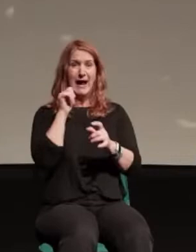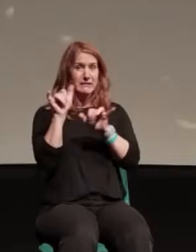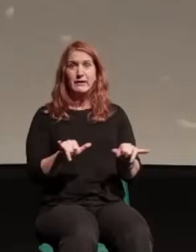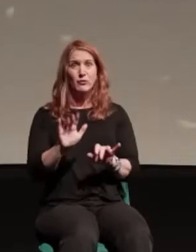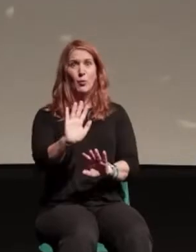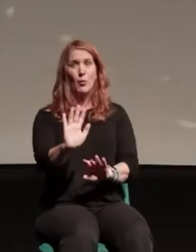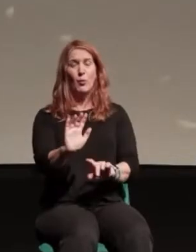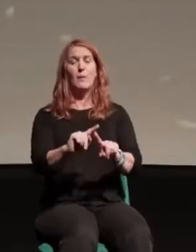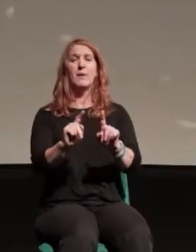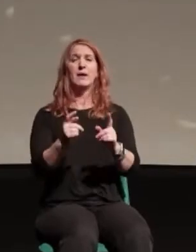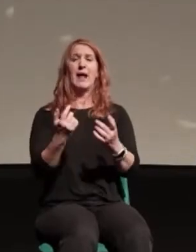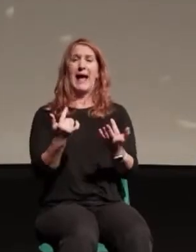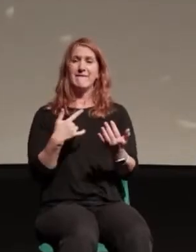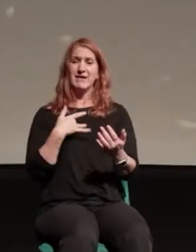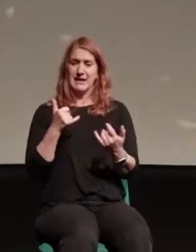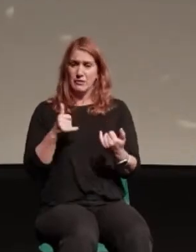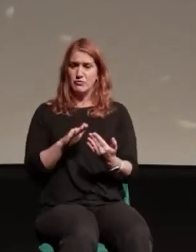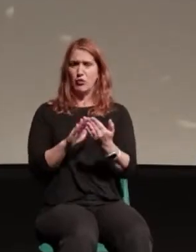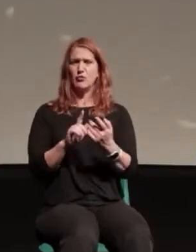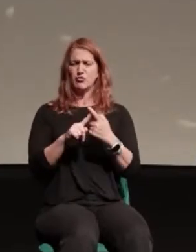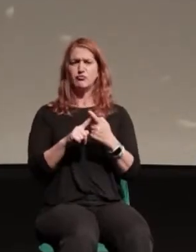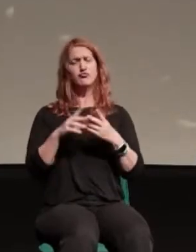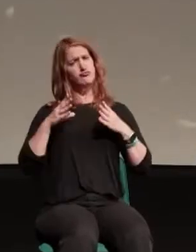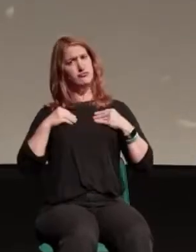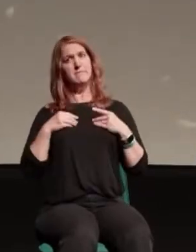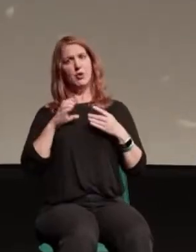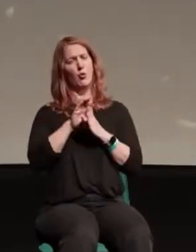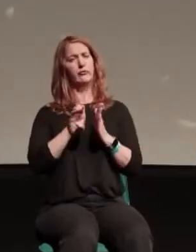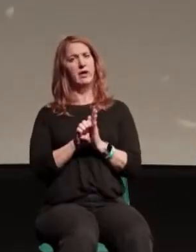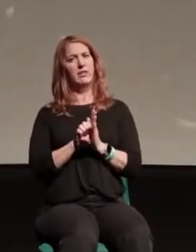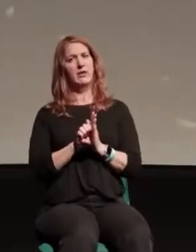it is a way to live the standards and live those ethics.